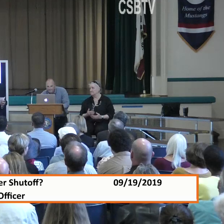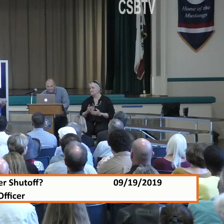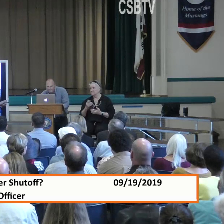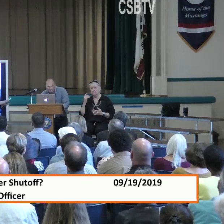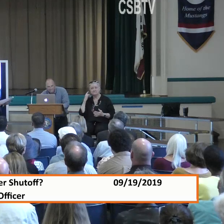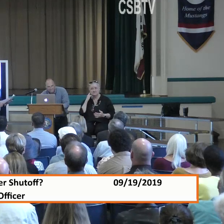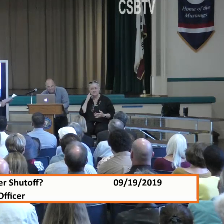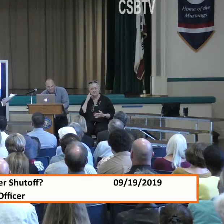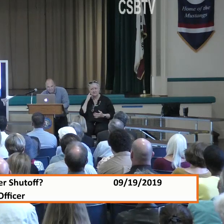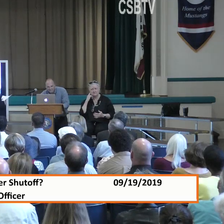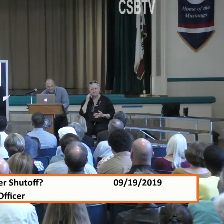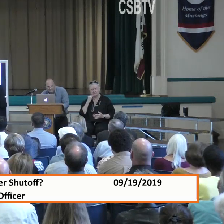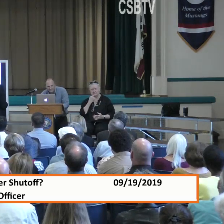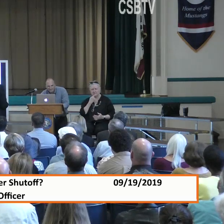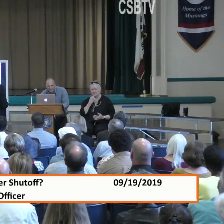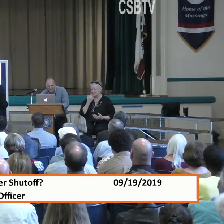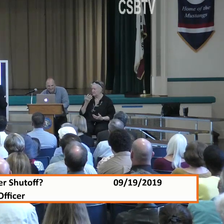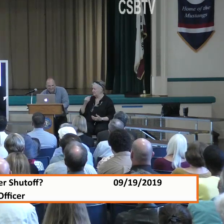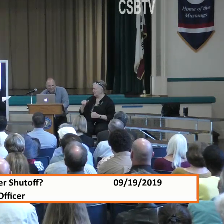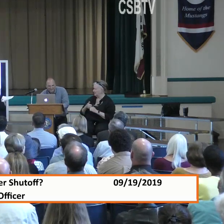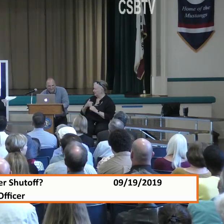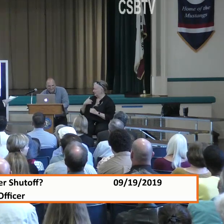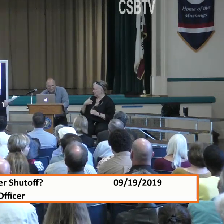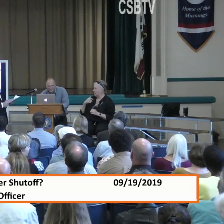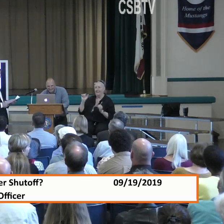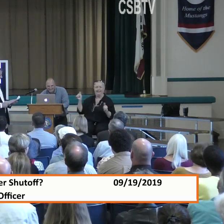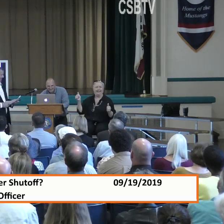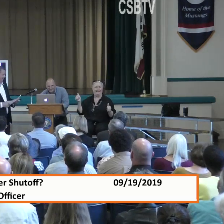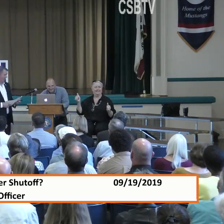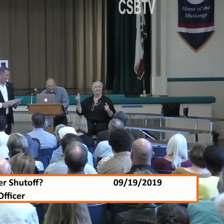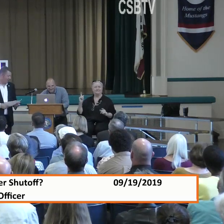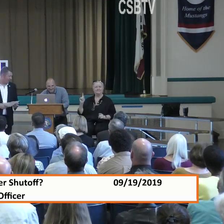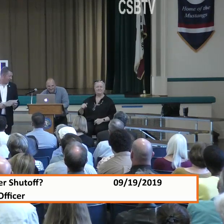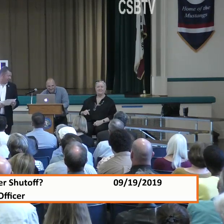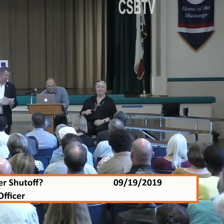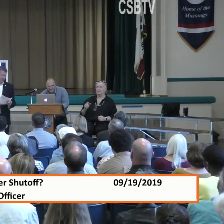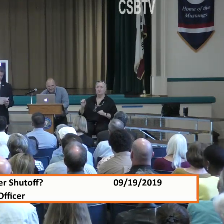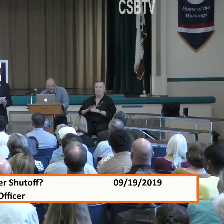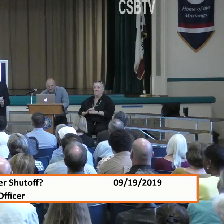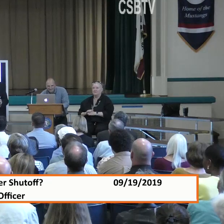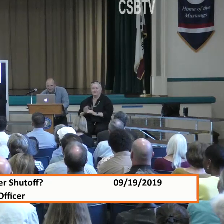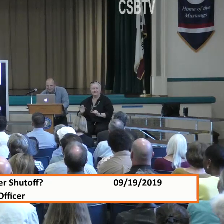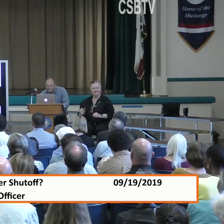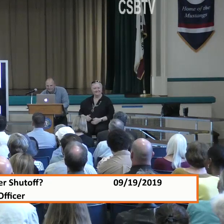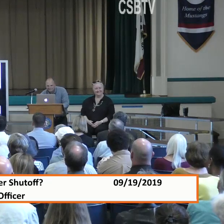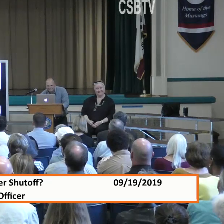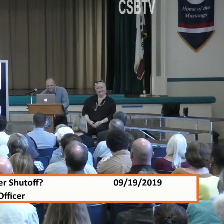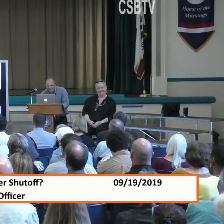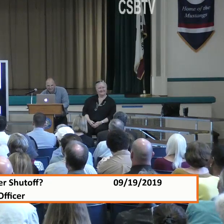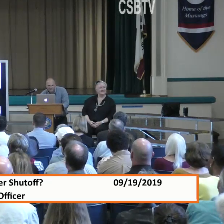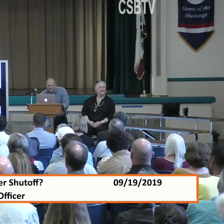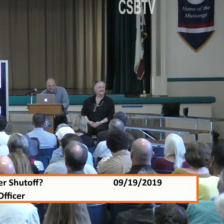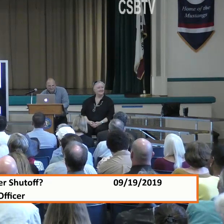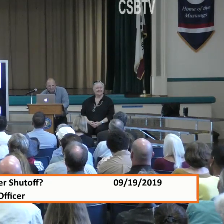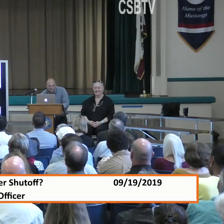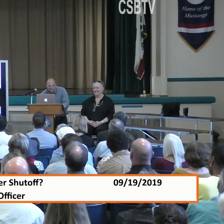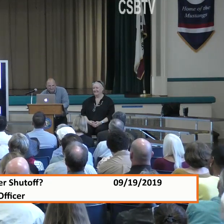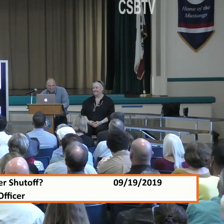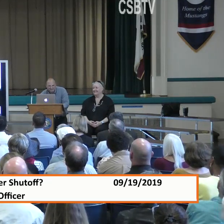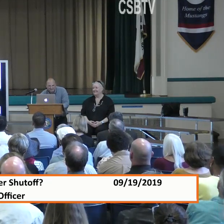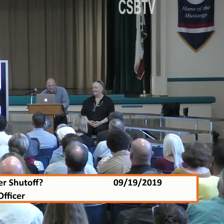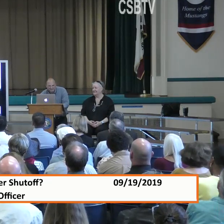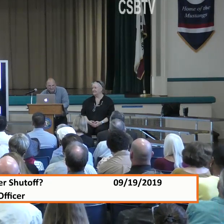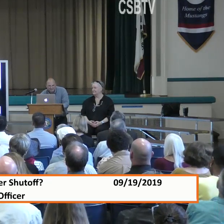Sounding pretty serious here behind me. All right. No pressure at all. I don't know if it's gonna work.